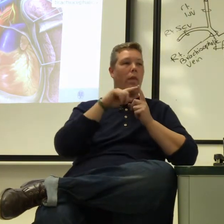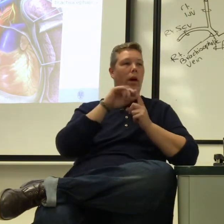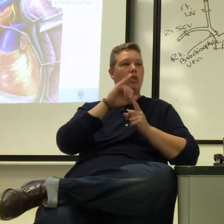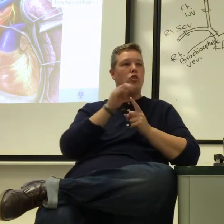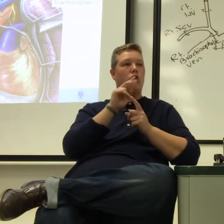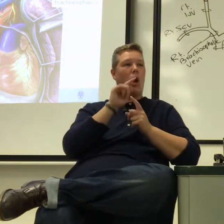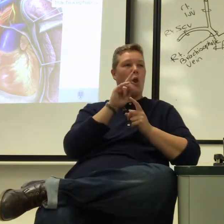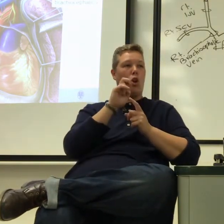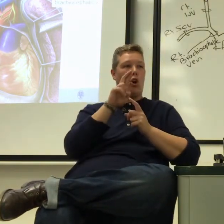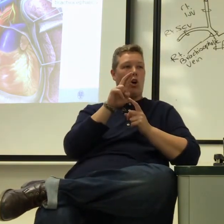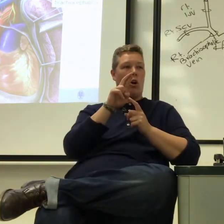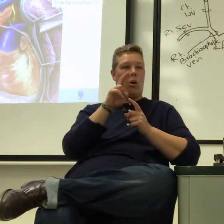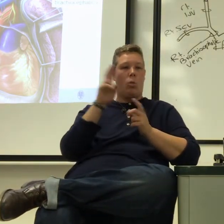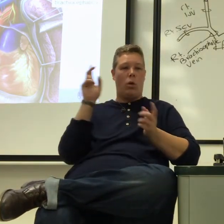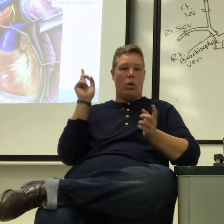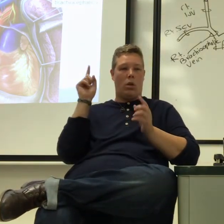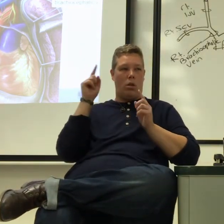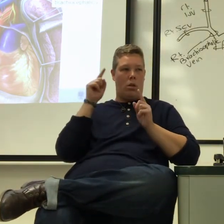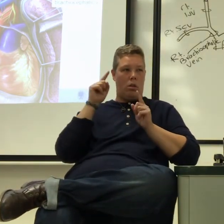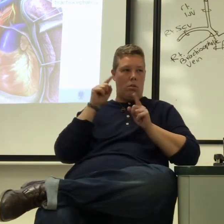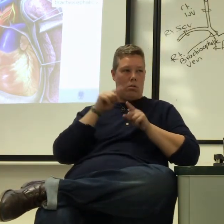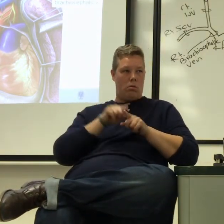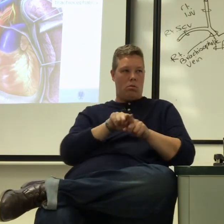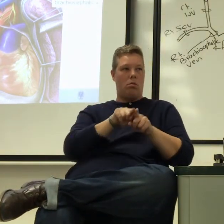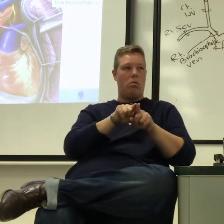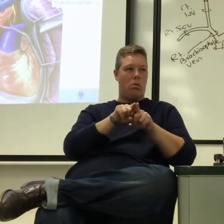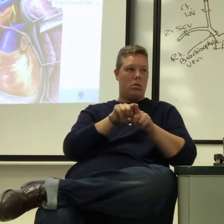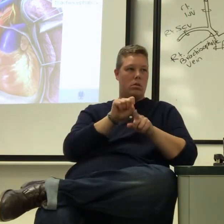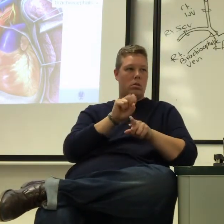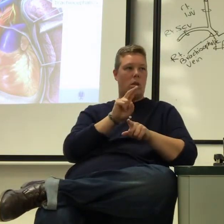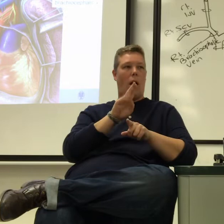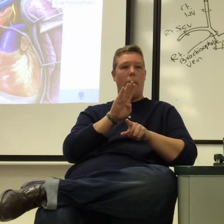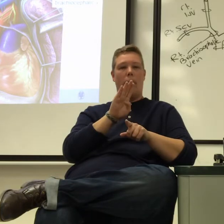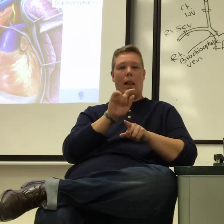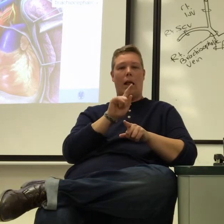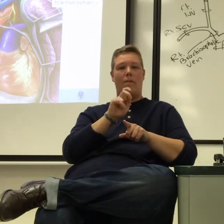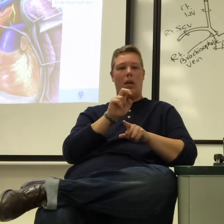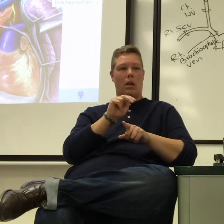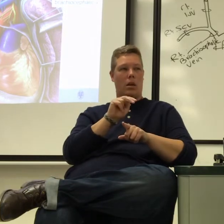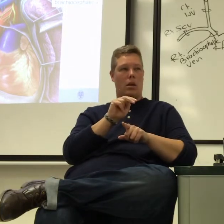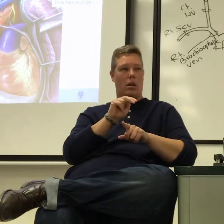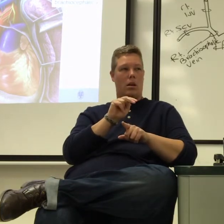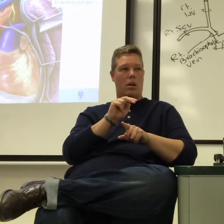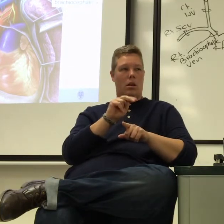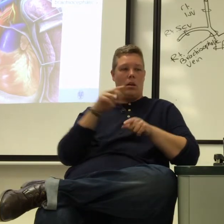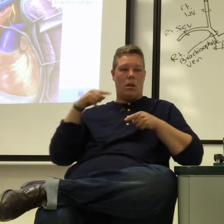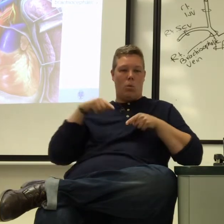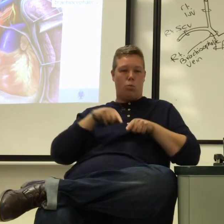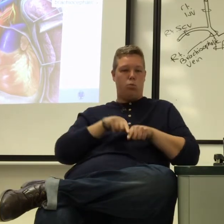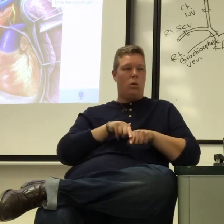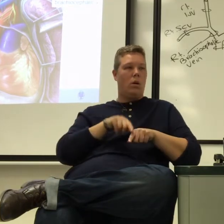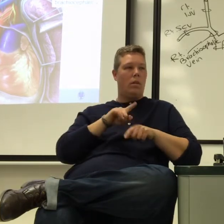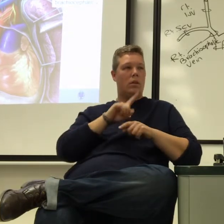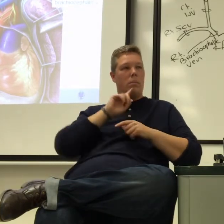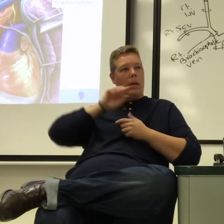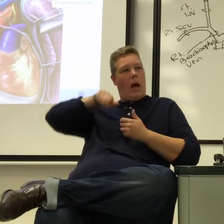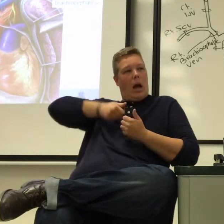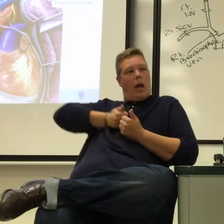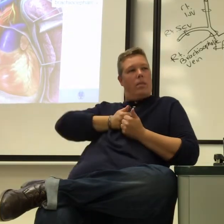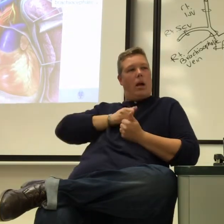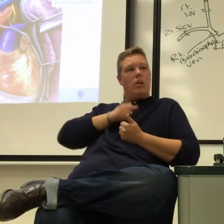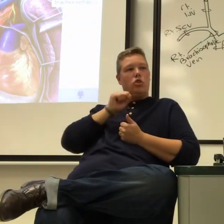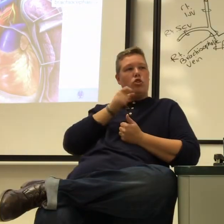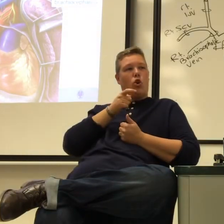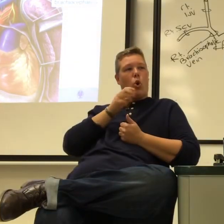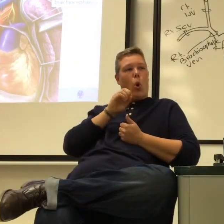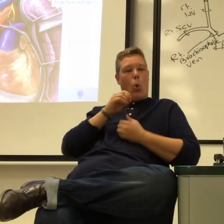meets the subclavian That's kind of behind the sternoclavicular joint. So if